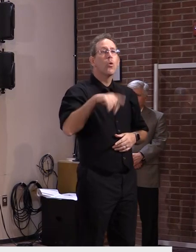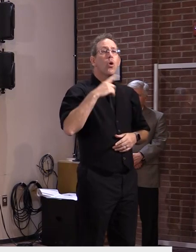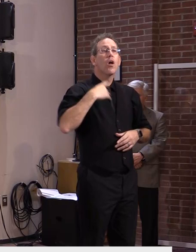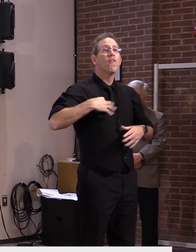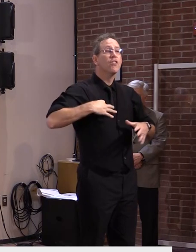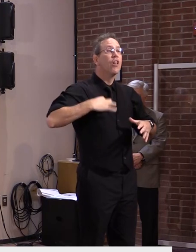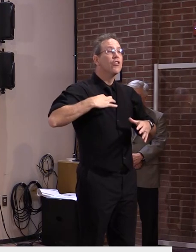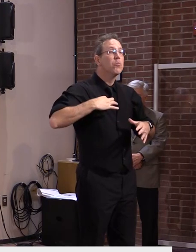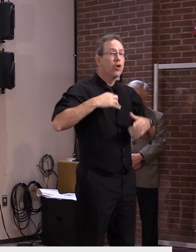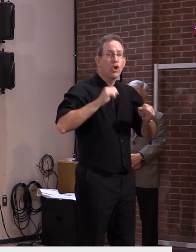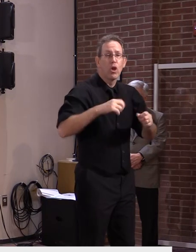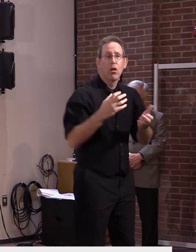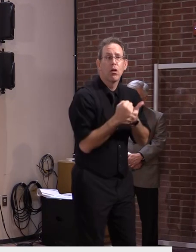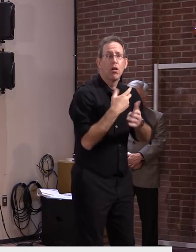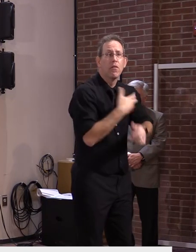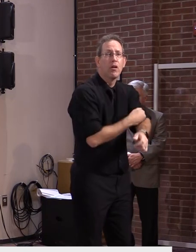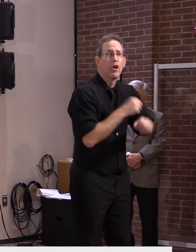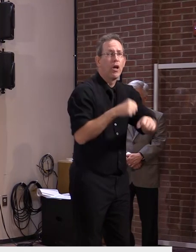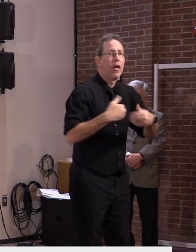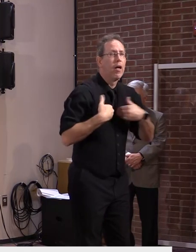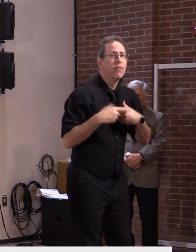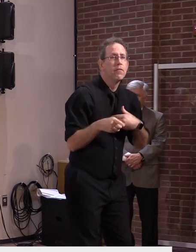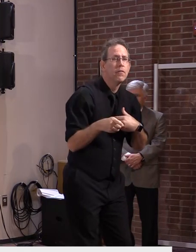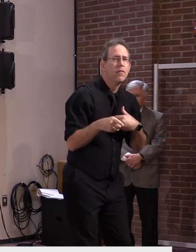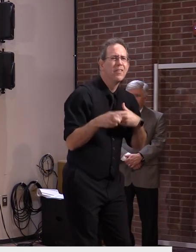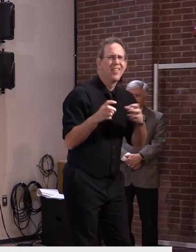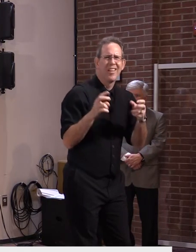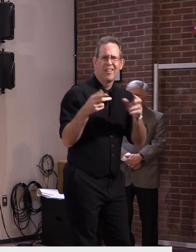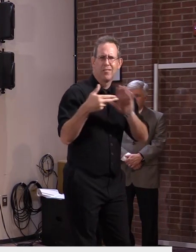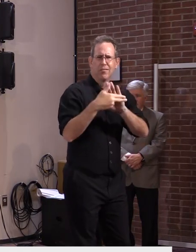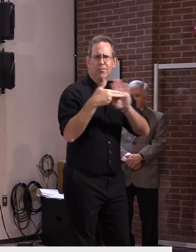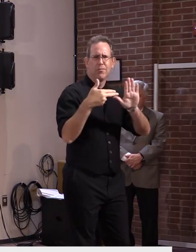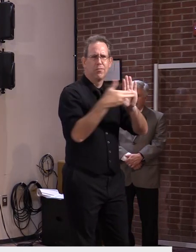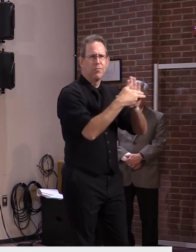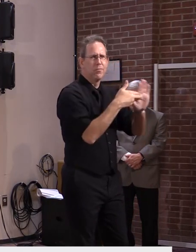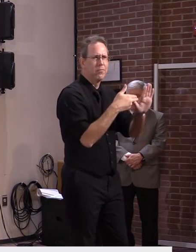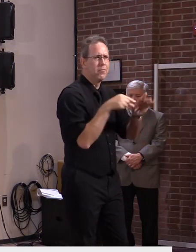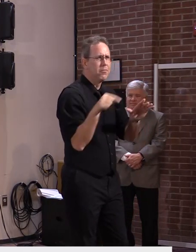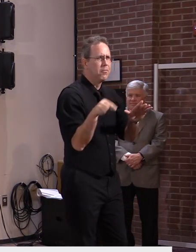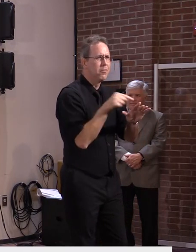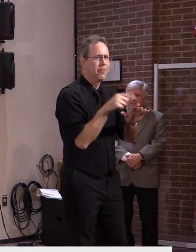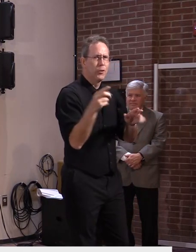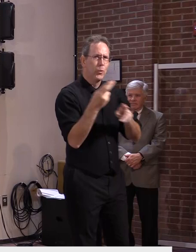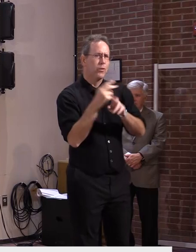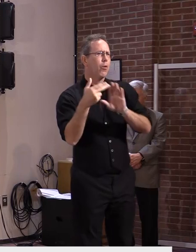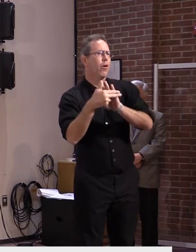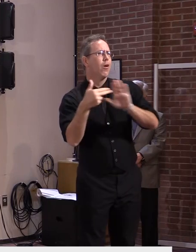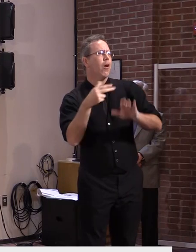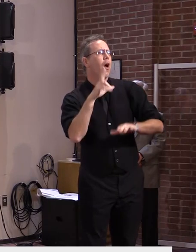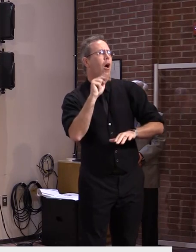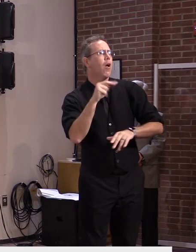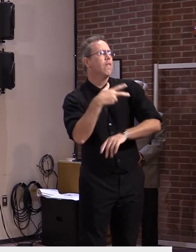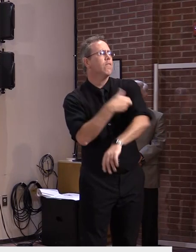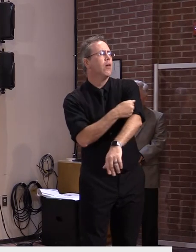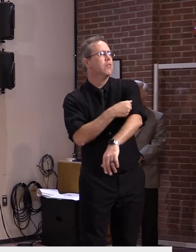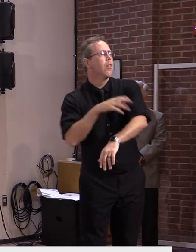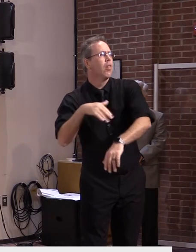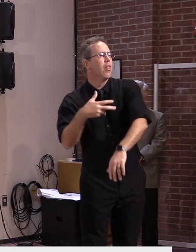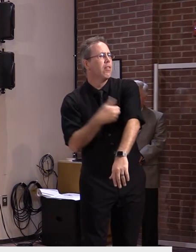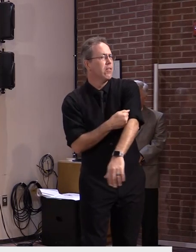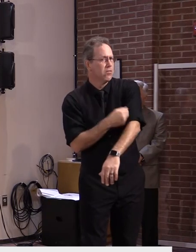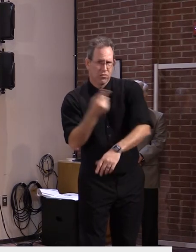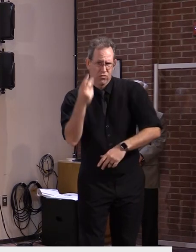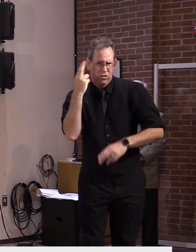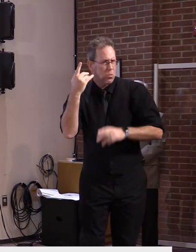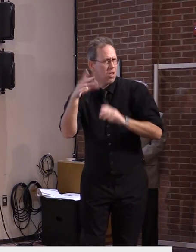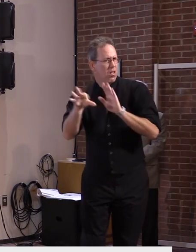And I'm just wondering if that's some semantics or if that's a new way